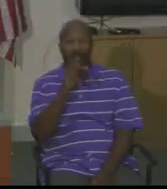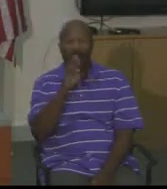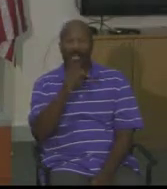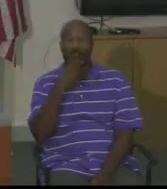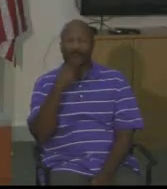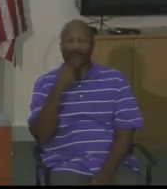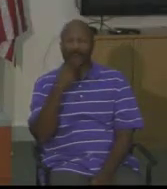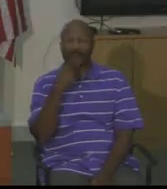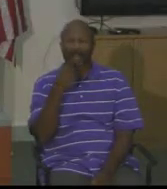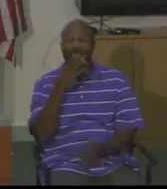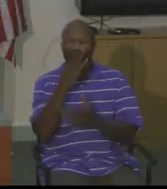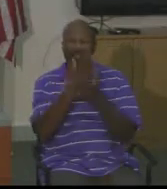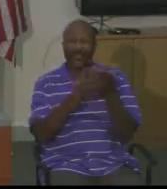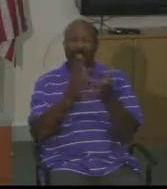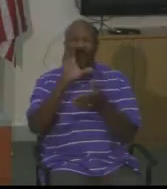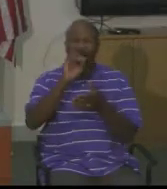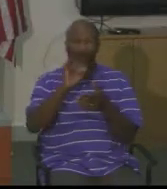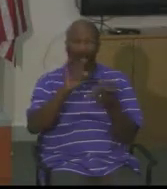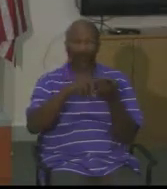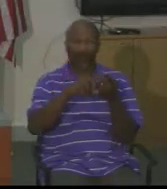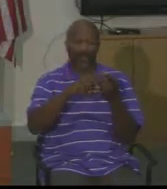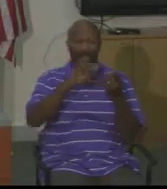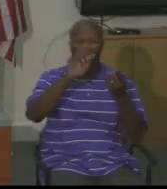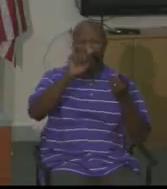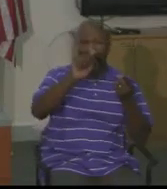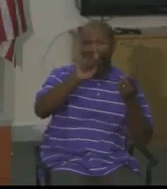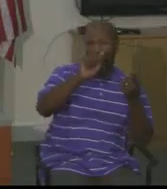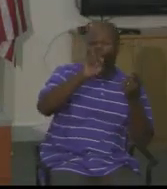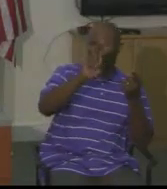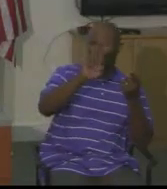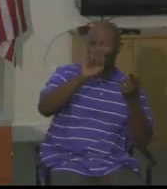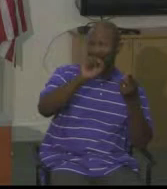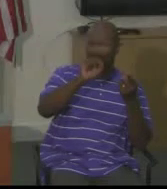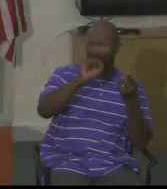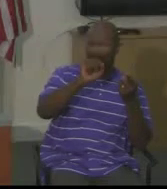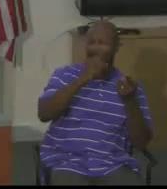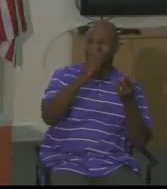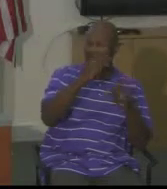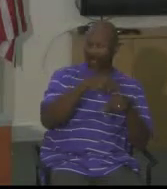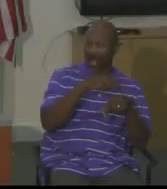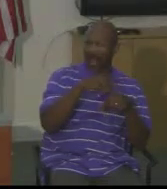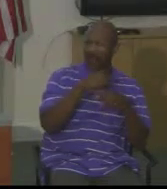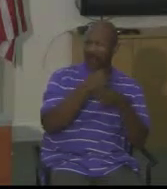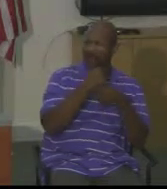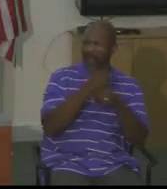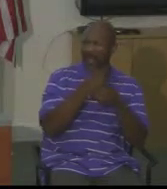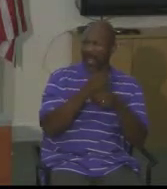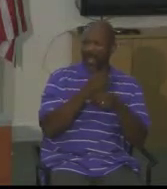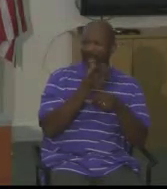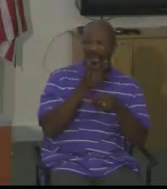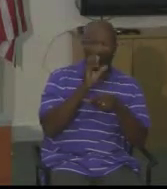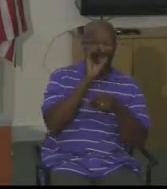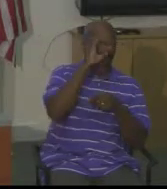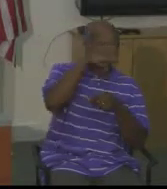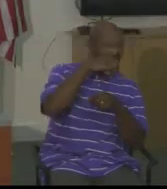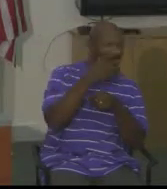I think some companies like ASUS, at one time made some